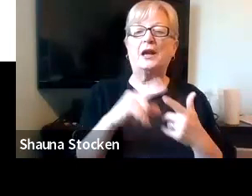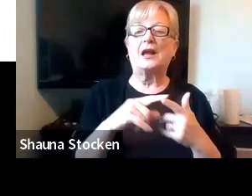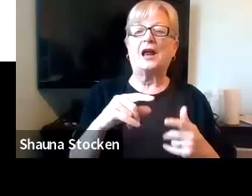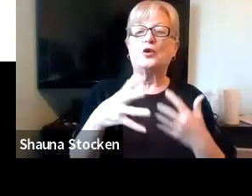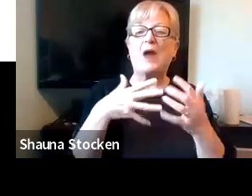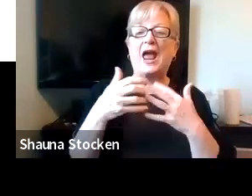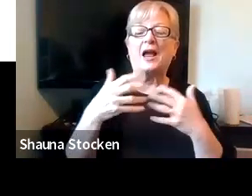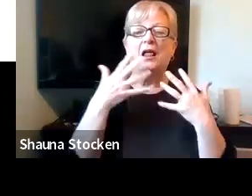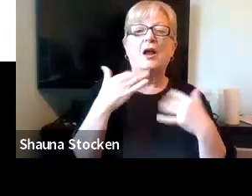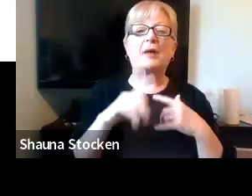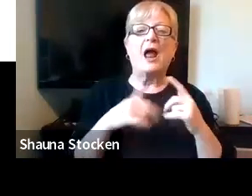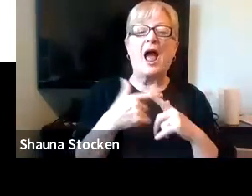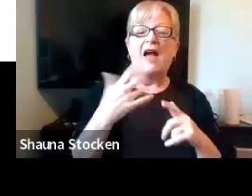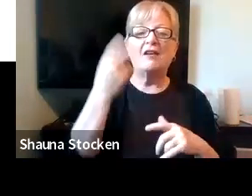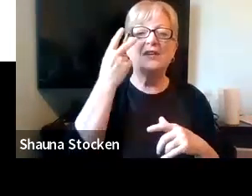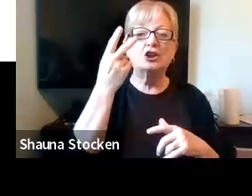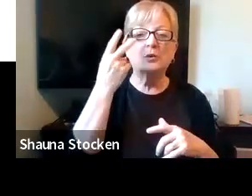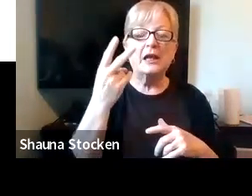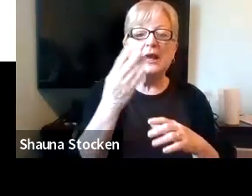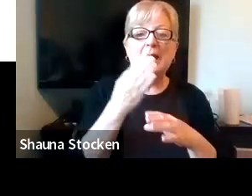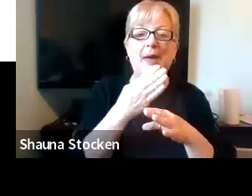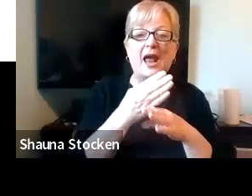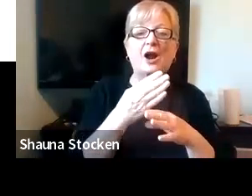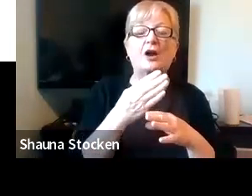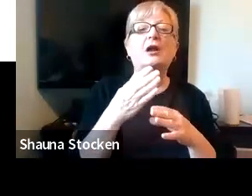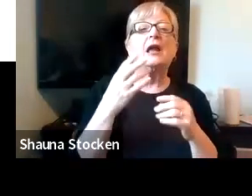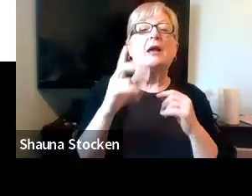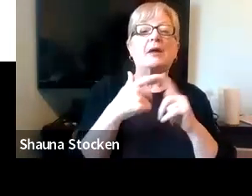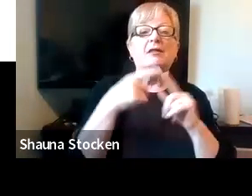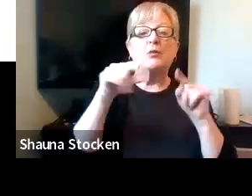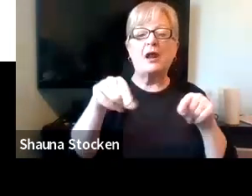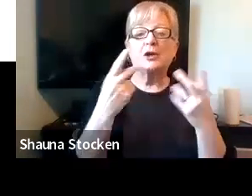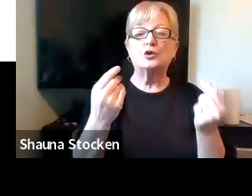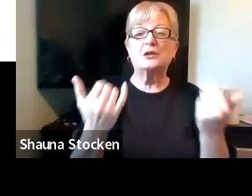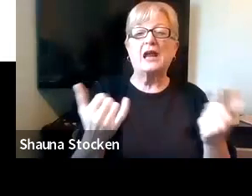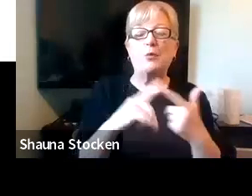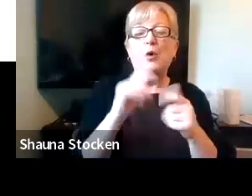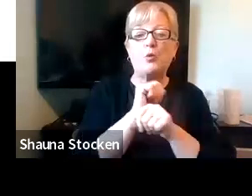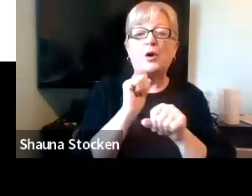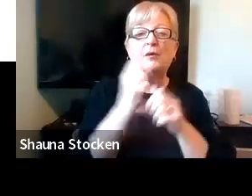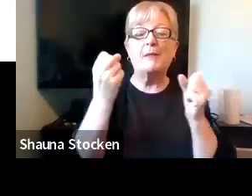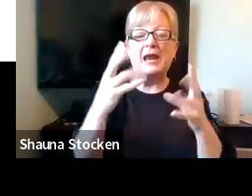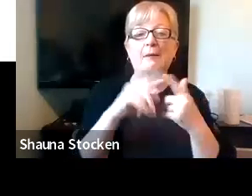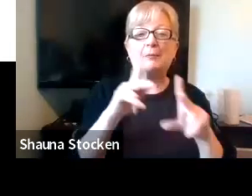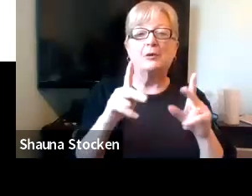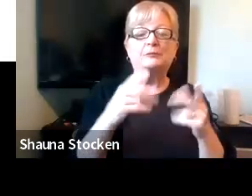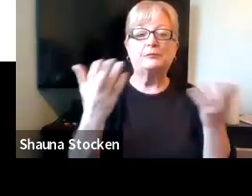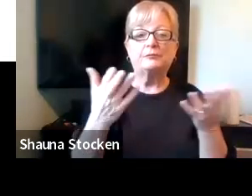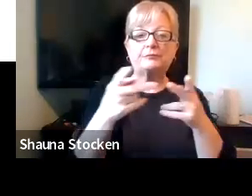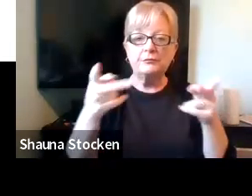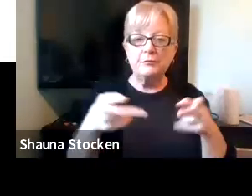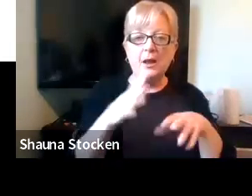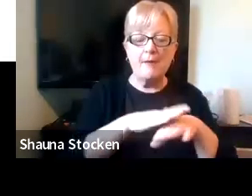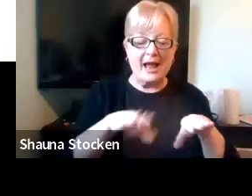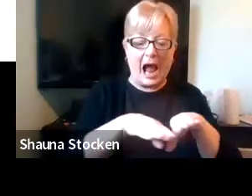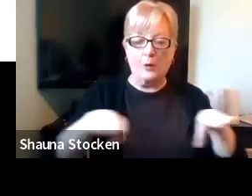showing today can work for many individuals. So here, positioned on my